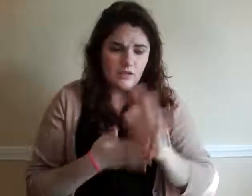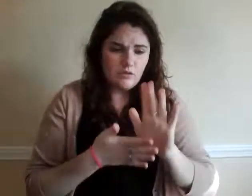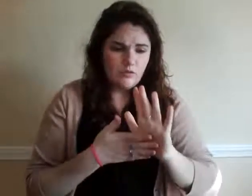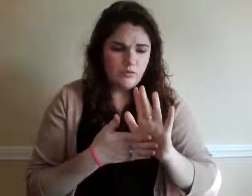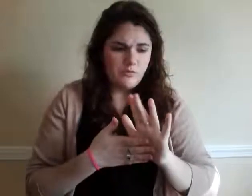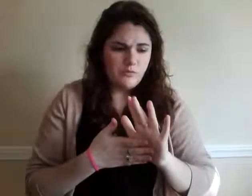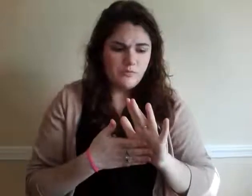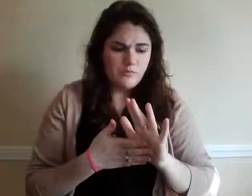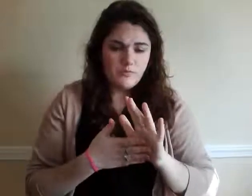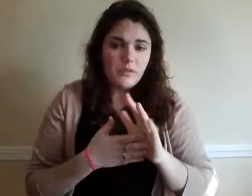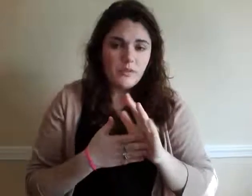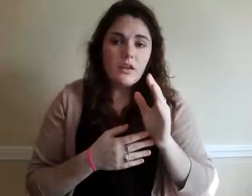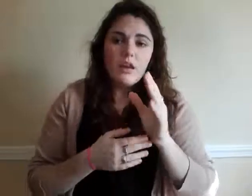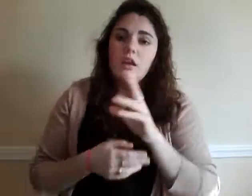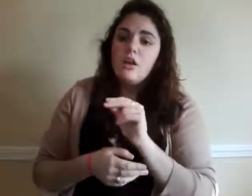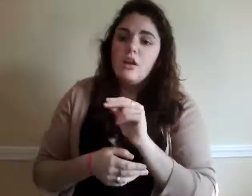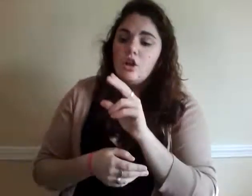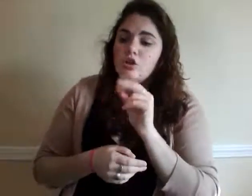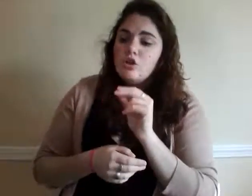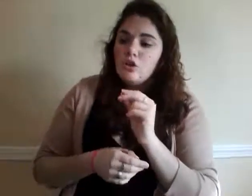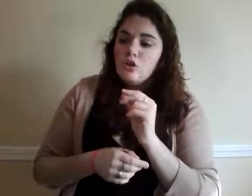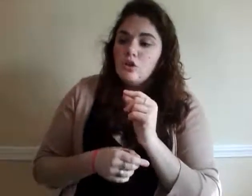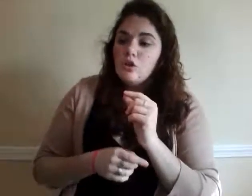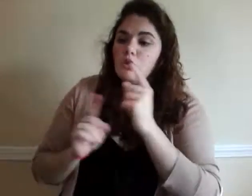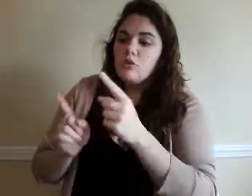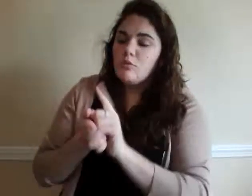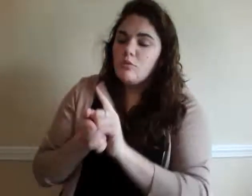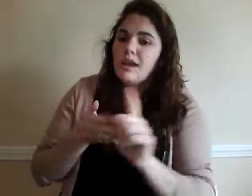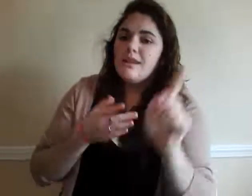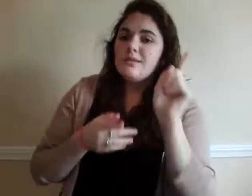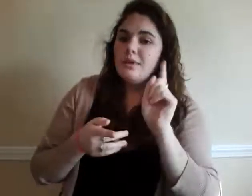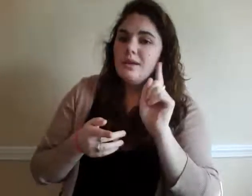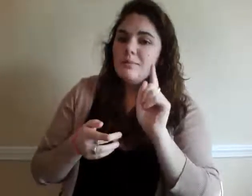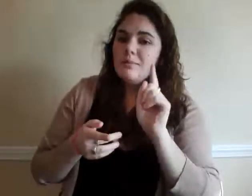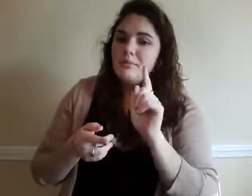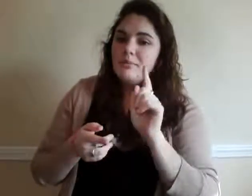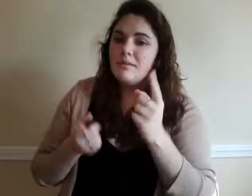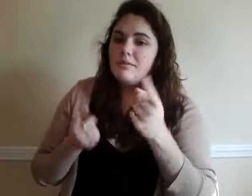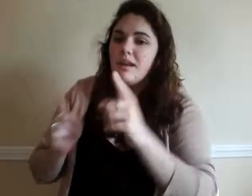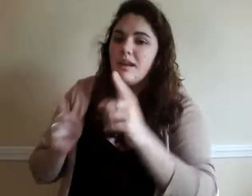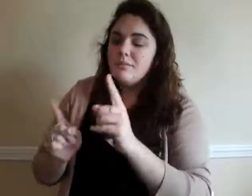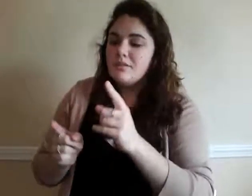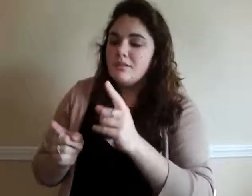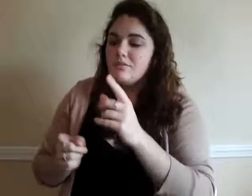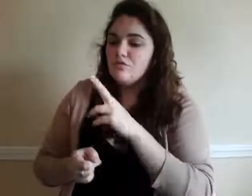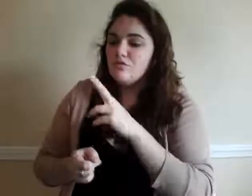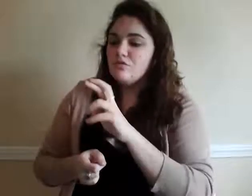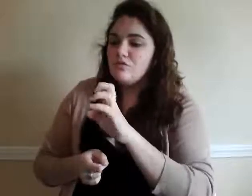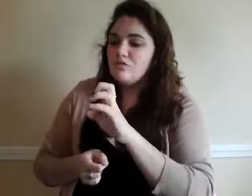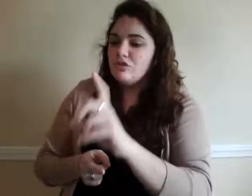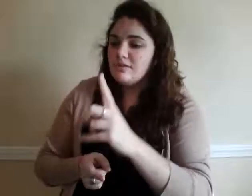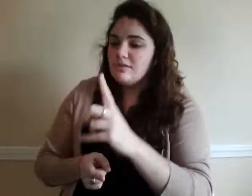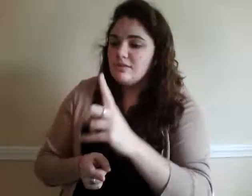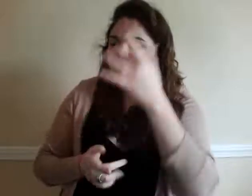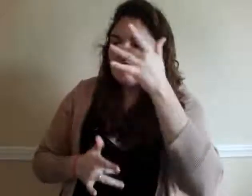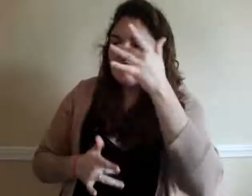we were unable to make that appointment. But I did have some questions about the Kennedy School. If you don't mind, I'd like to